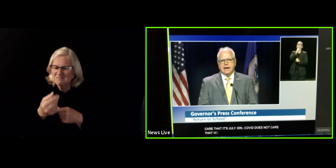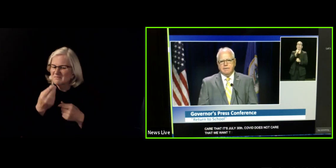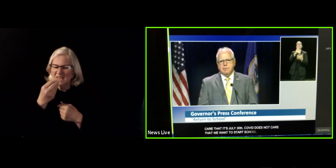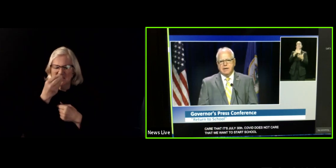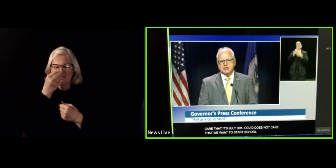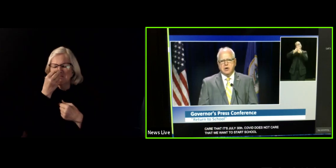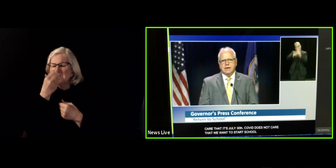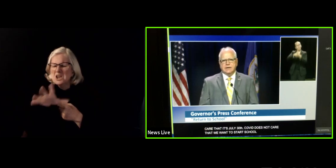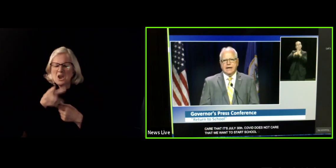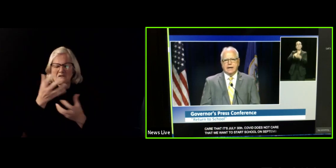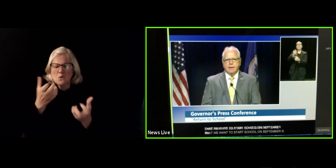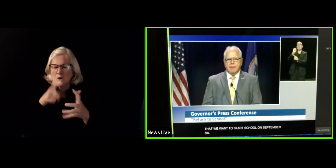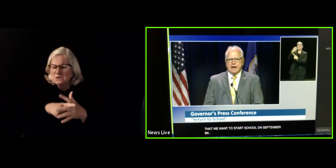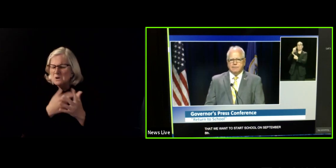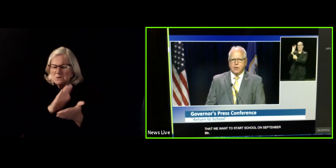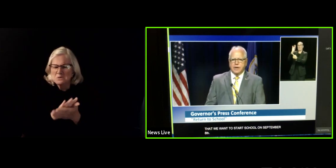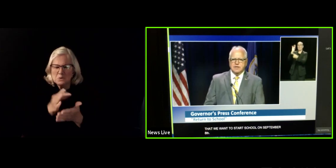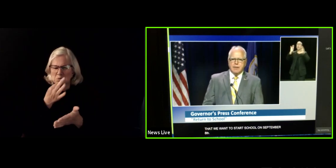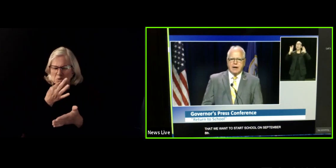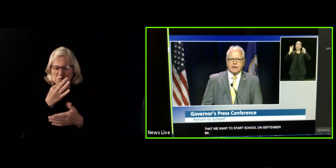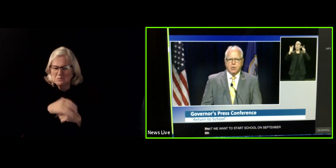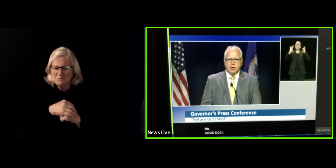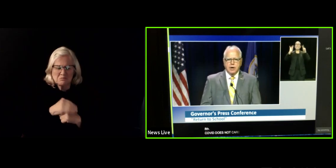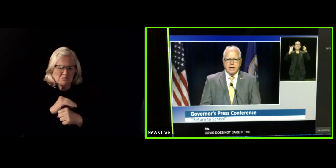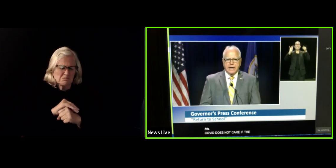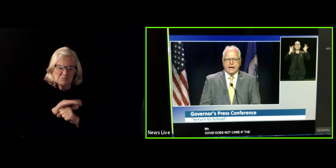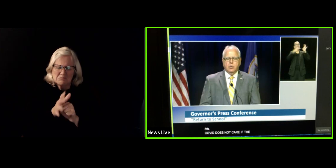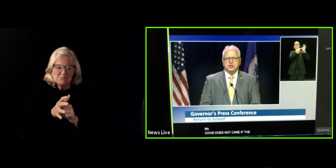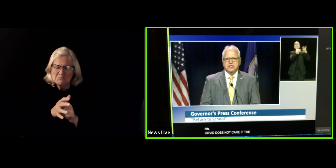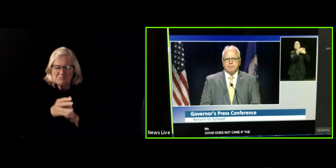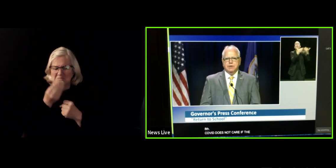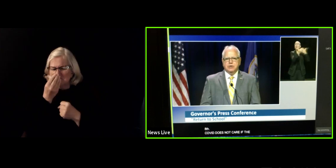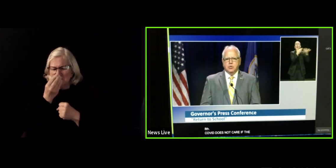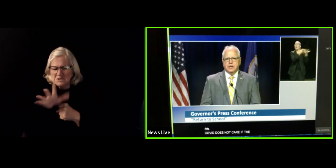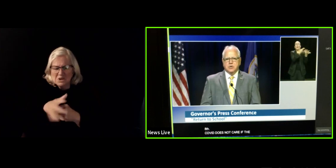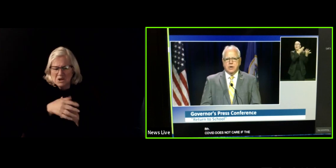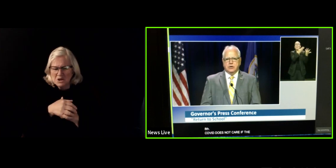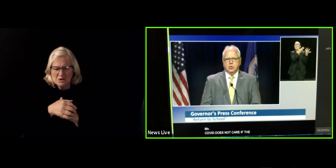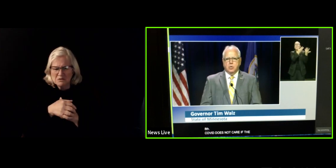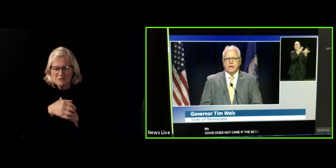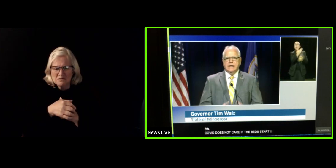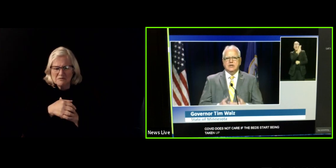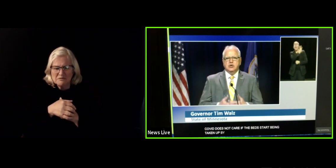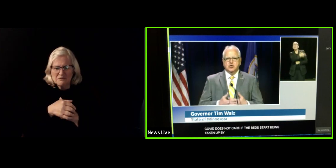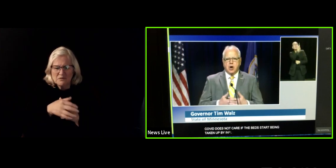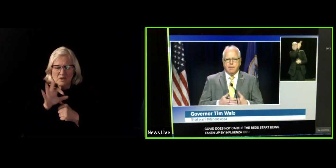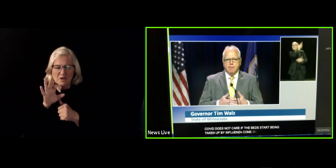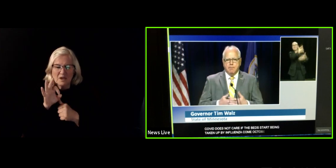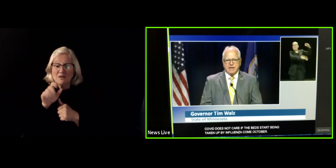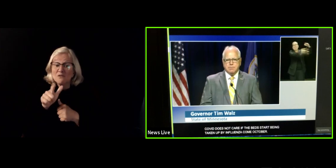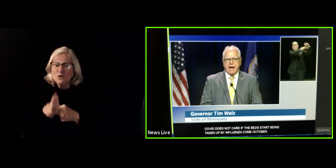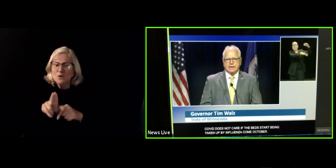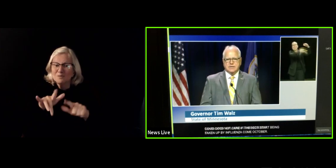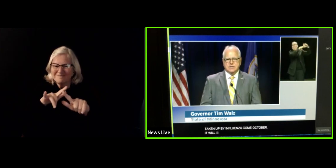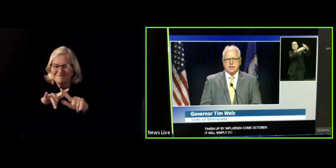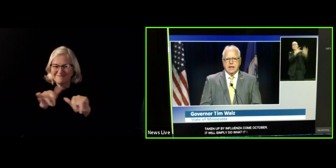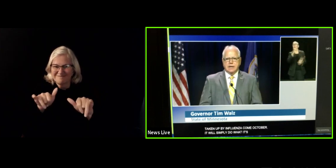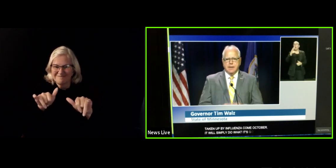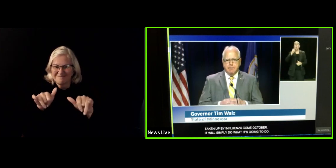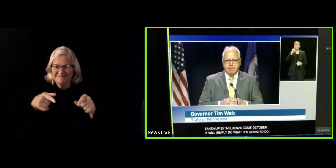care if the beds start being taken up by influenza come October. It will simply do what it's going to do. We need to use our best